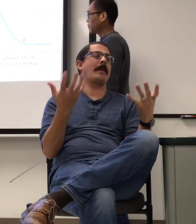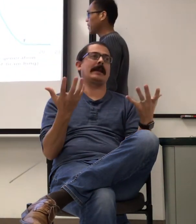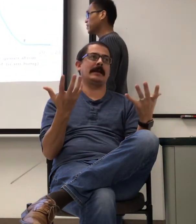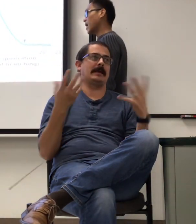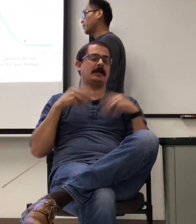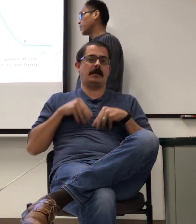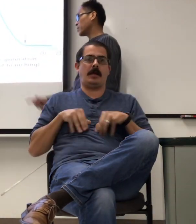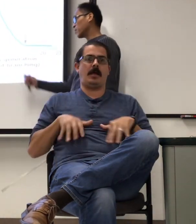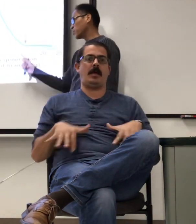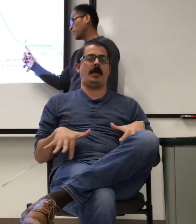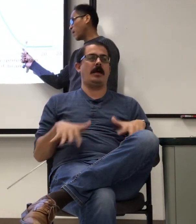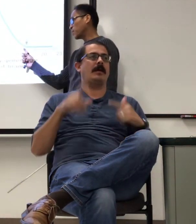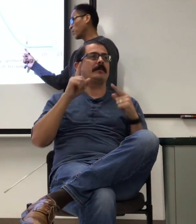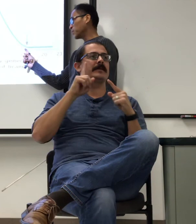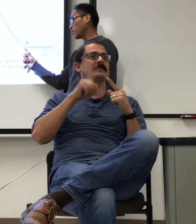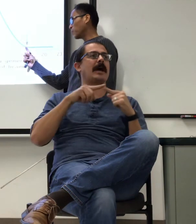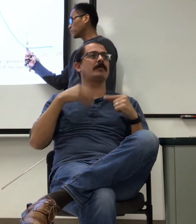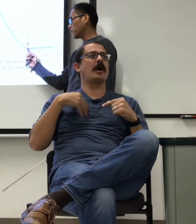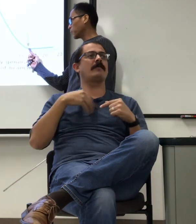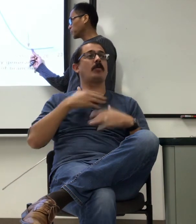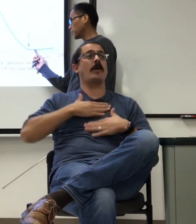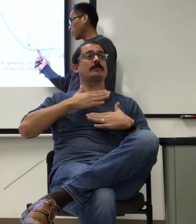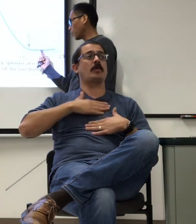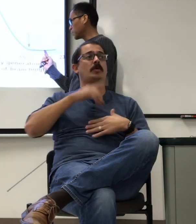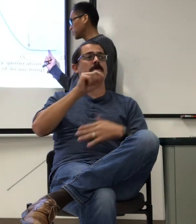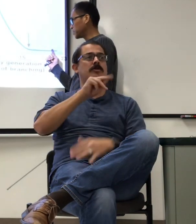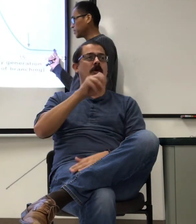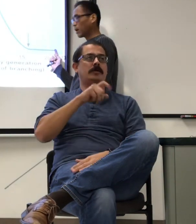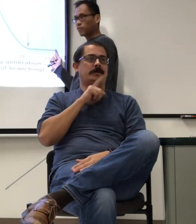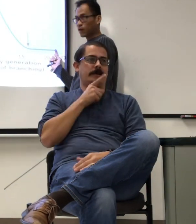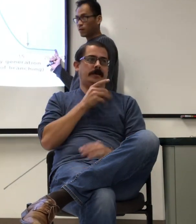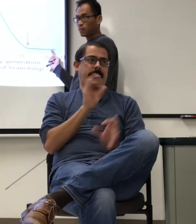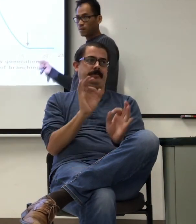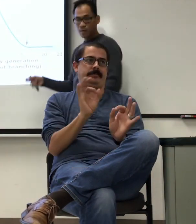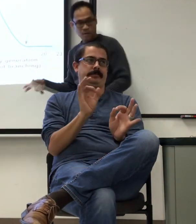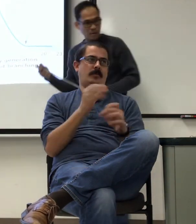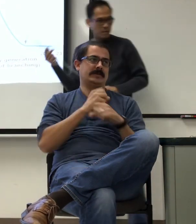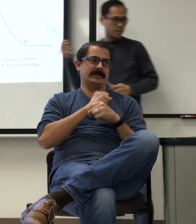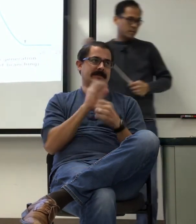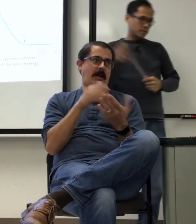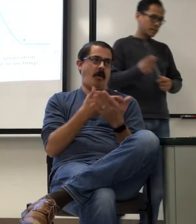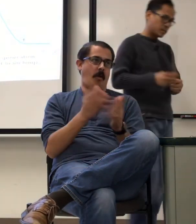And so by the time you get to the respiratory zone, there's virtually no resistance to airflow.